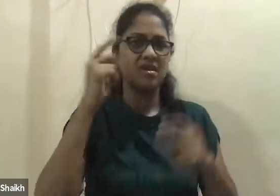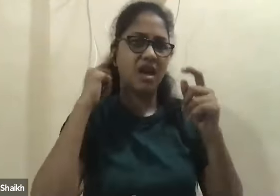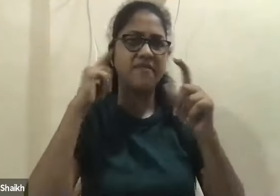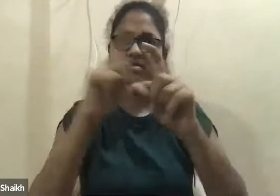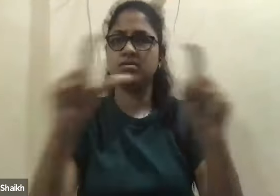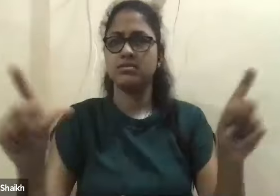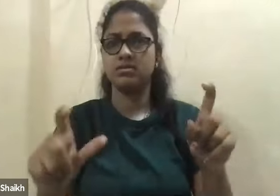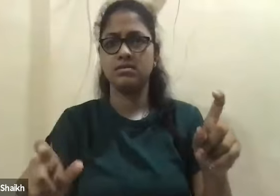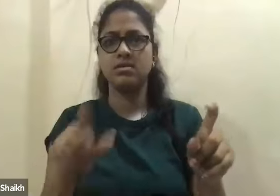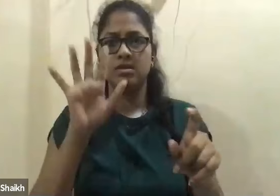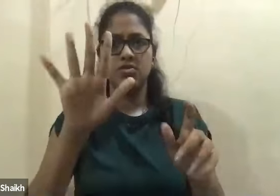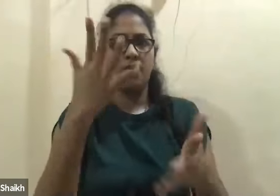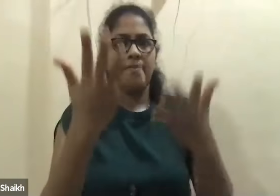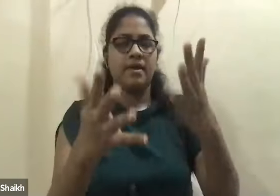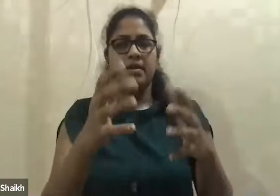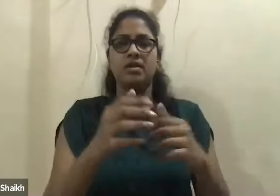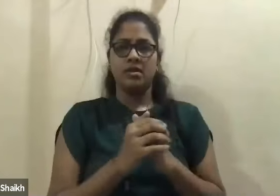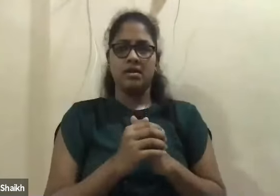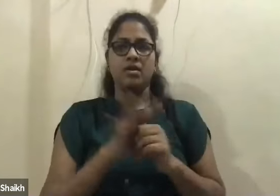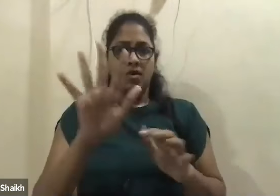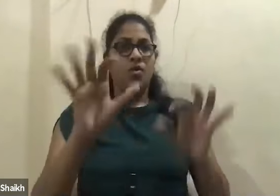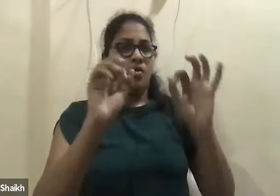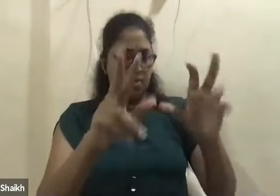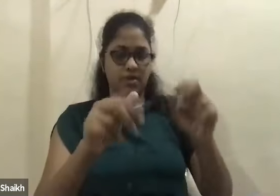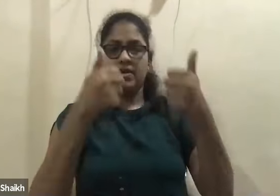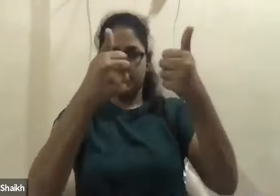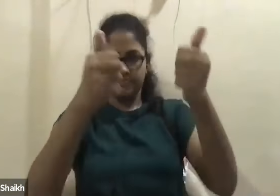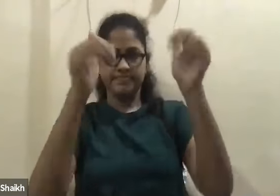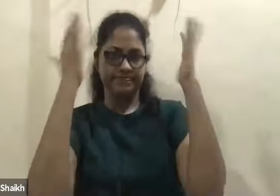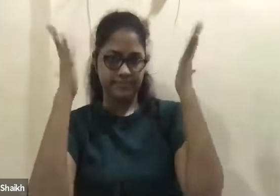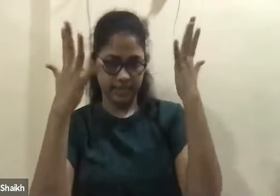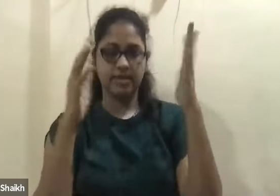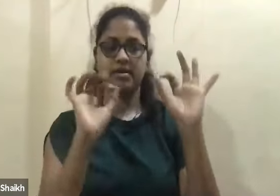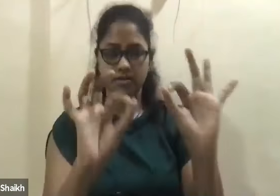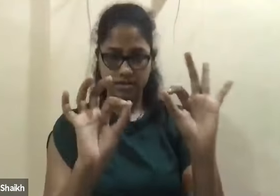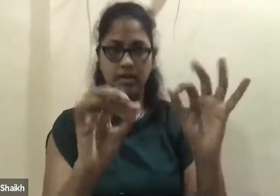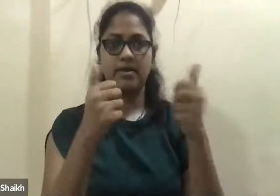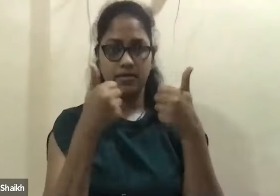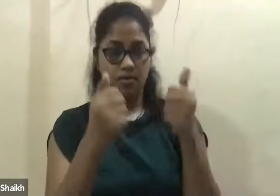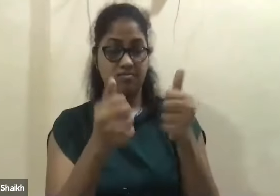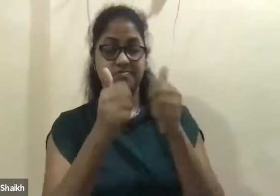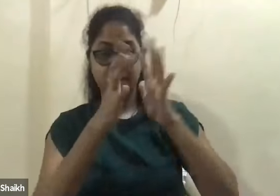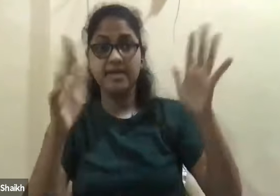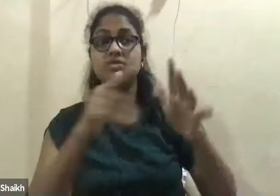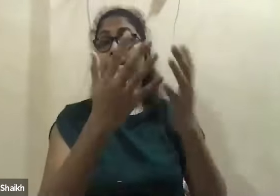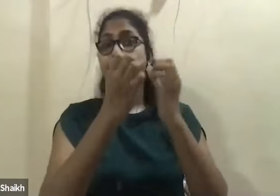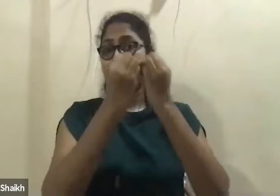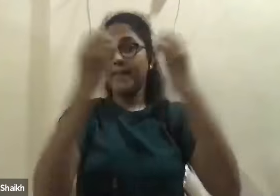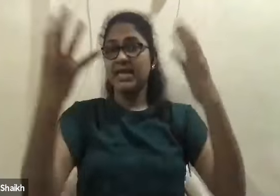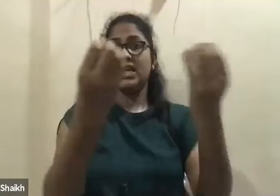I'm just muting. Yeah. Okay, great. So quite a lot of information from the lawyer and from a